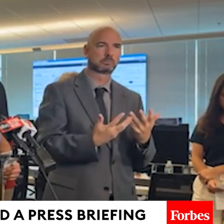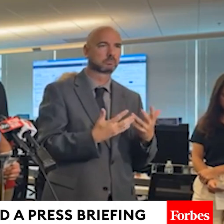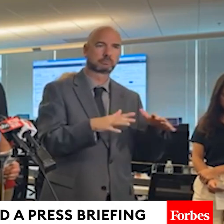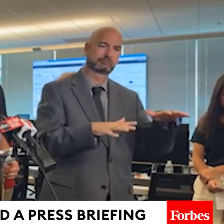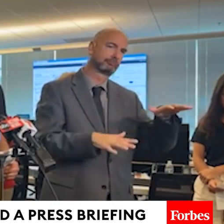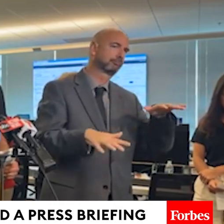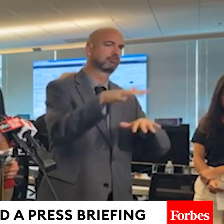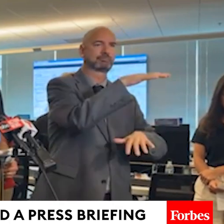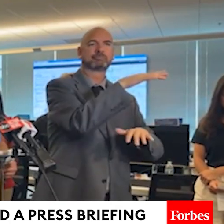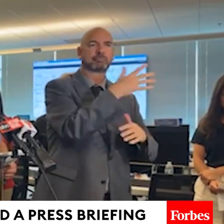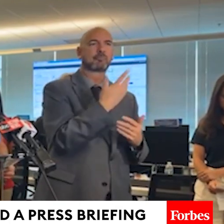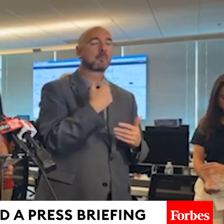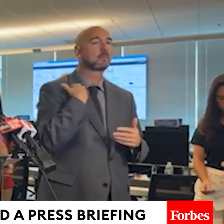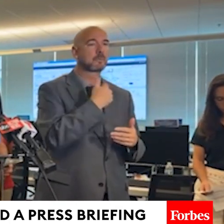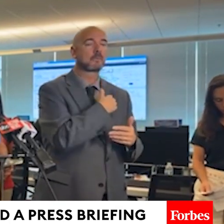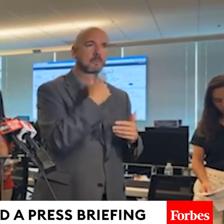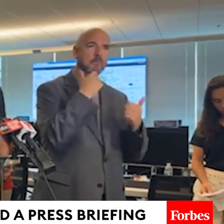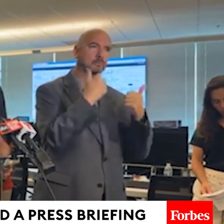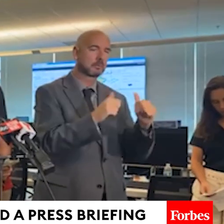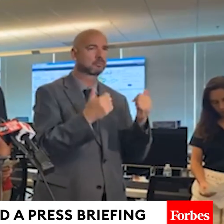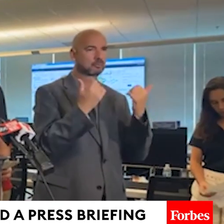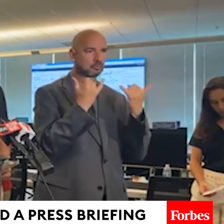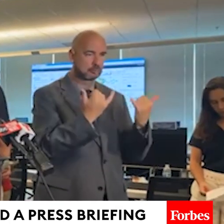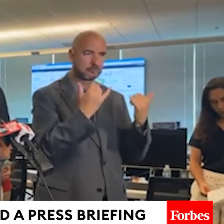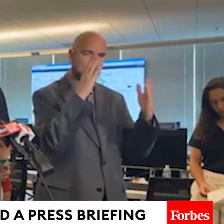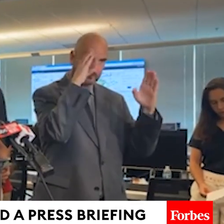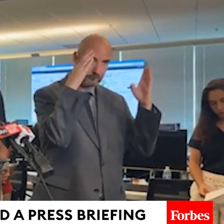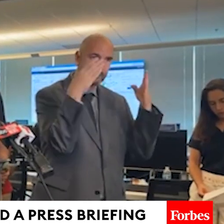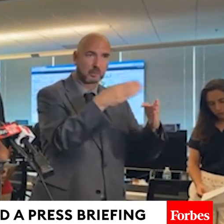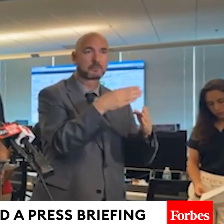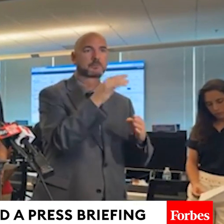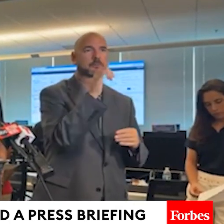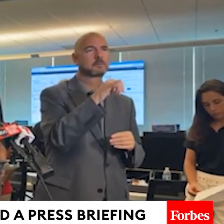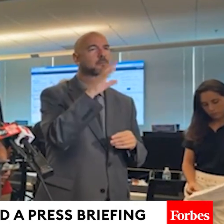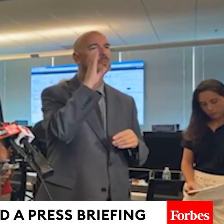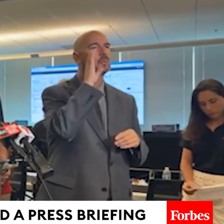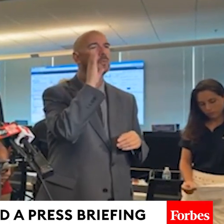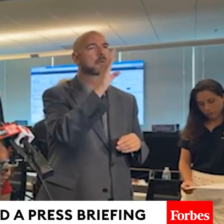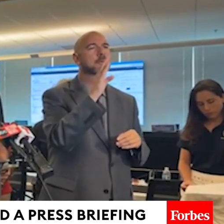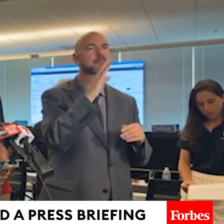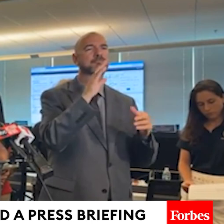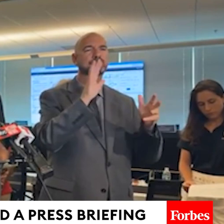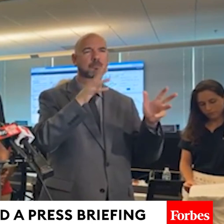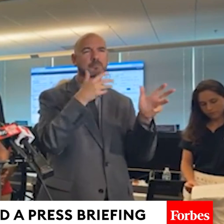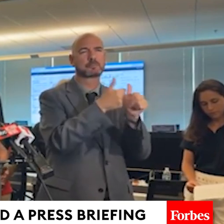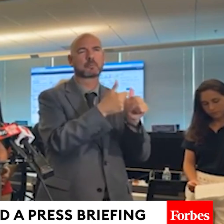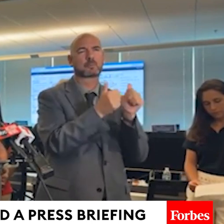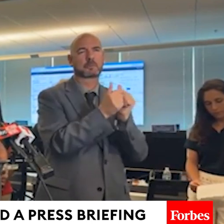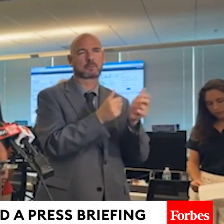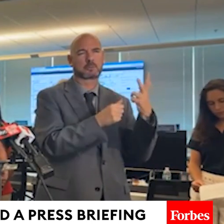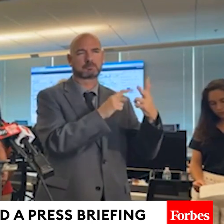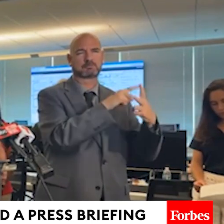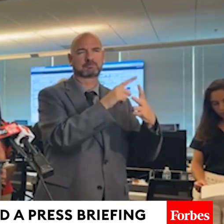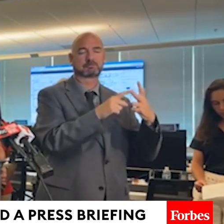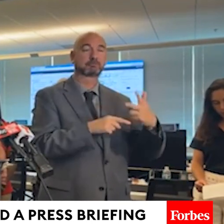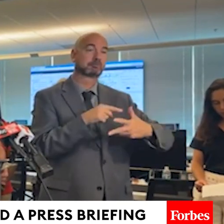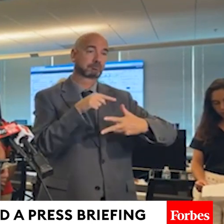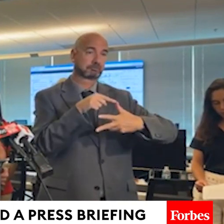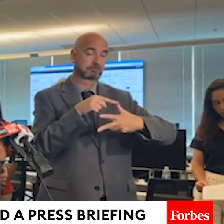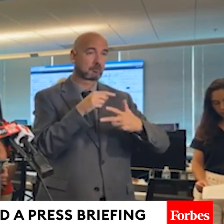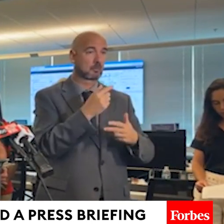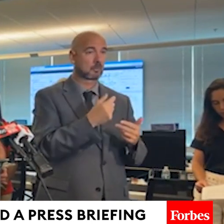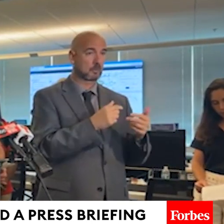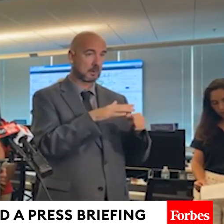We're actively working in these areas. I'll provide an update on each of those. The first is the area around